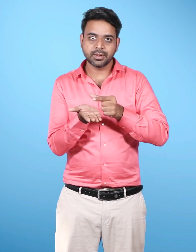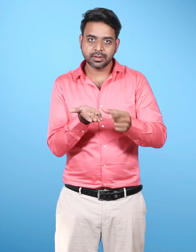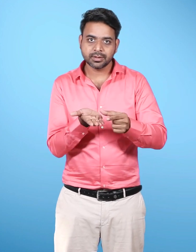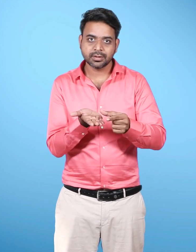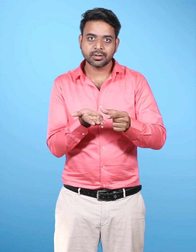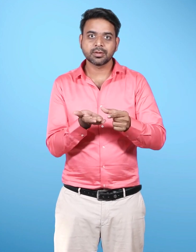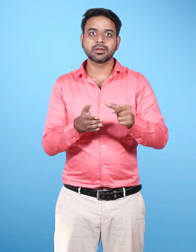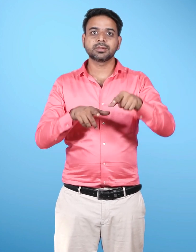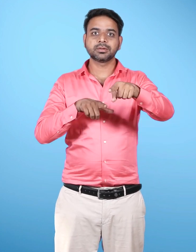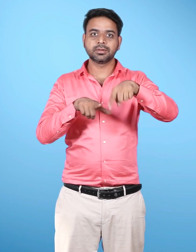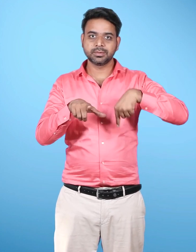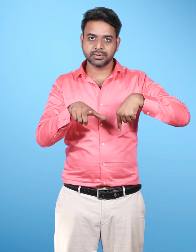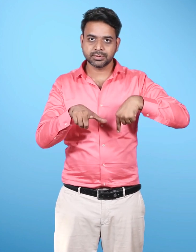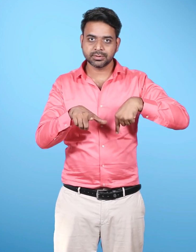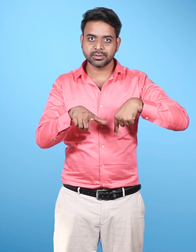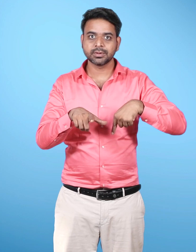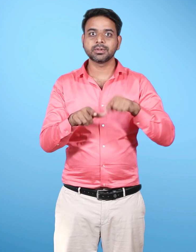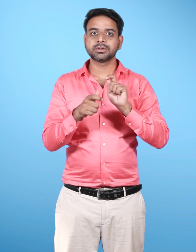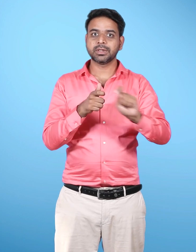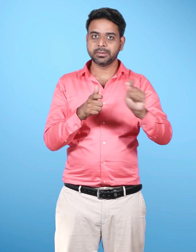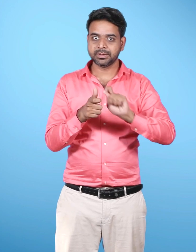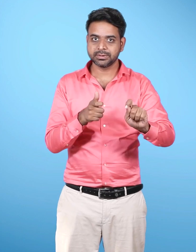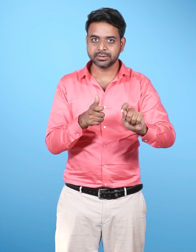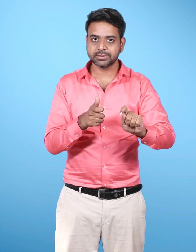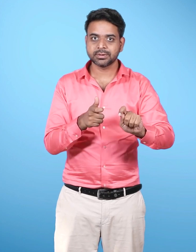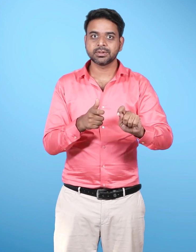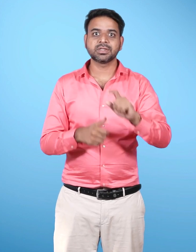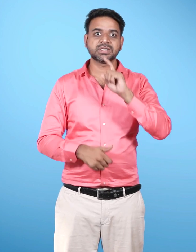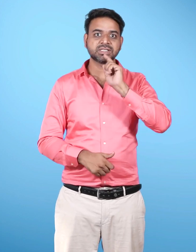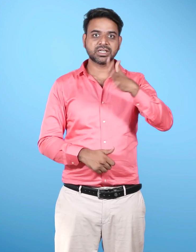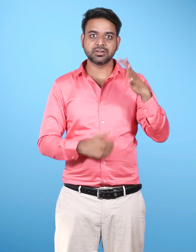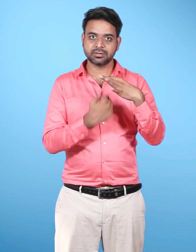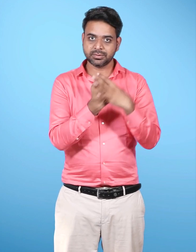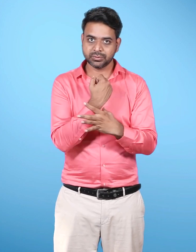eraser, scale, matchstick, glass bangle,